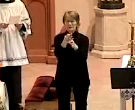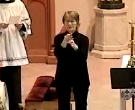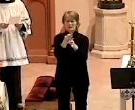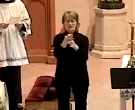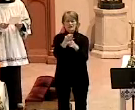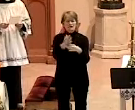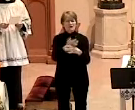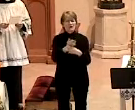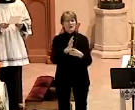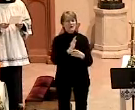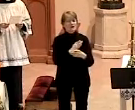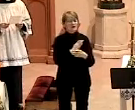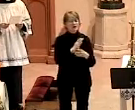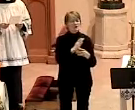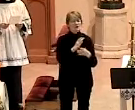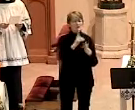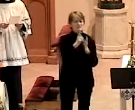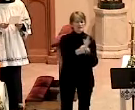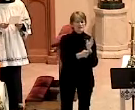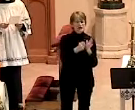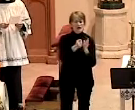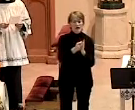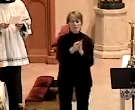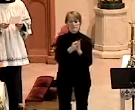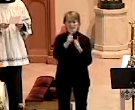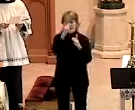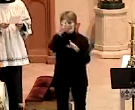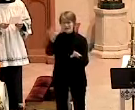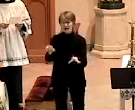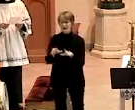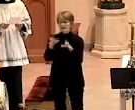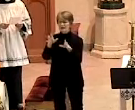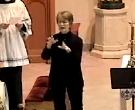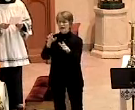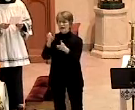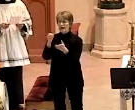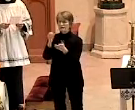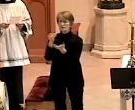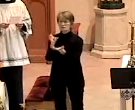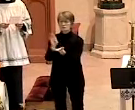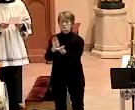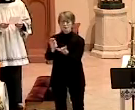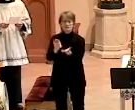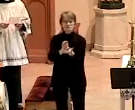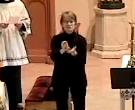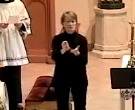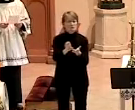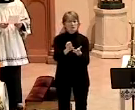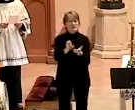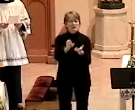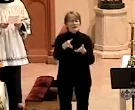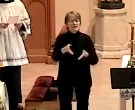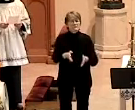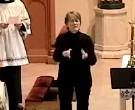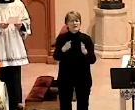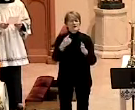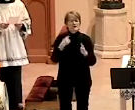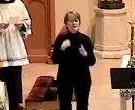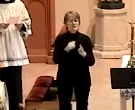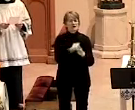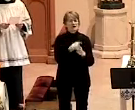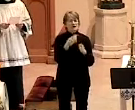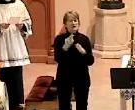time, talent, and treasure that differ according to the grace given to us. May we use them